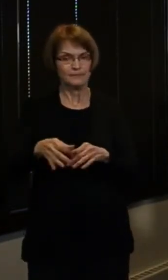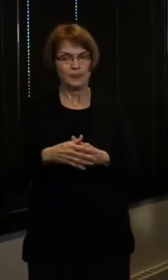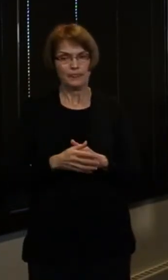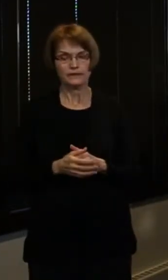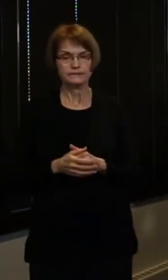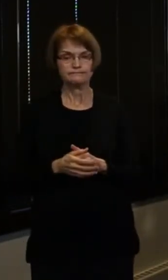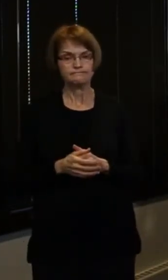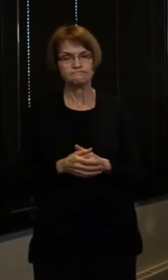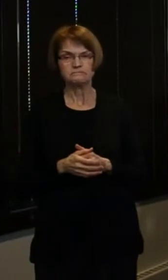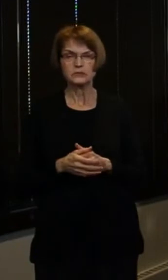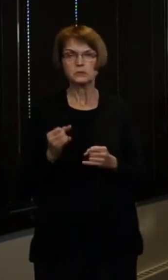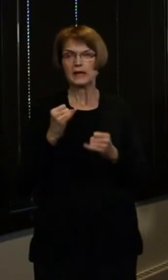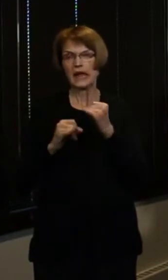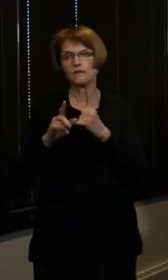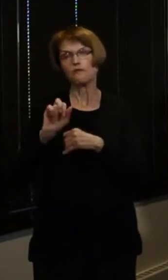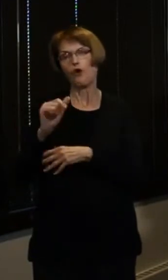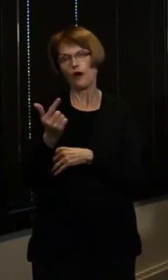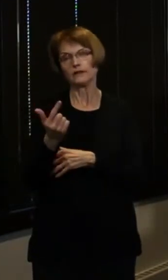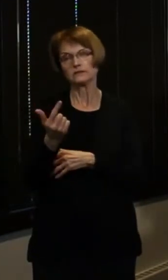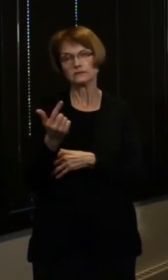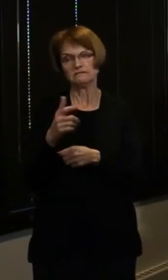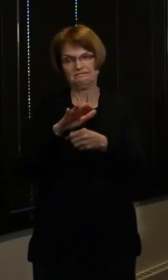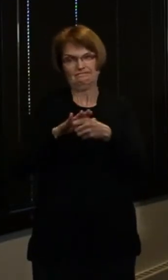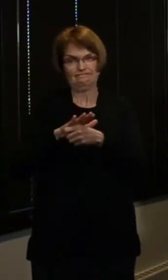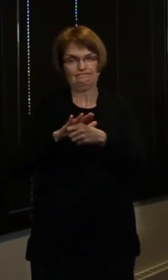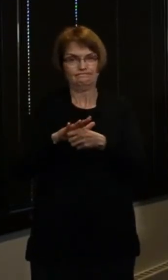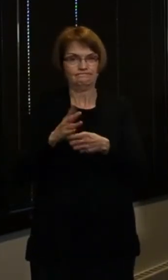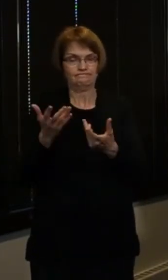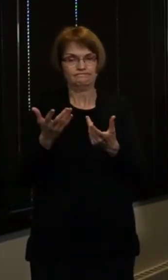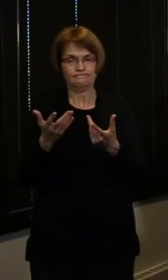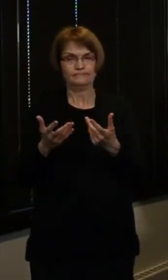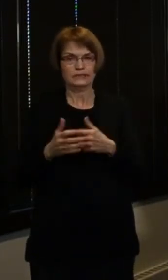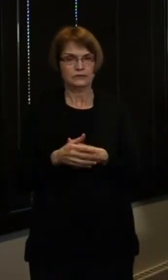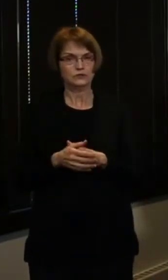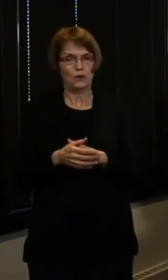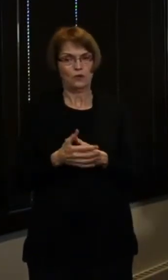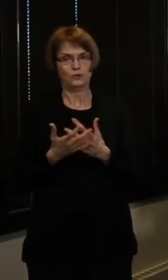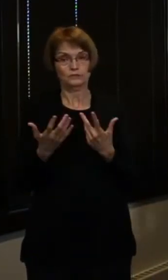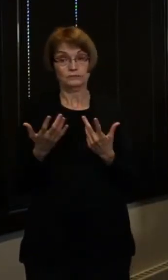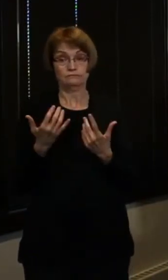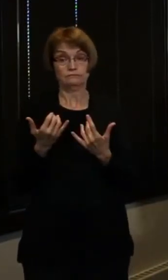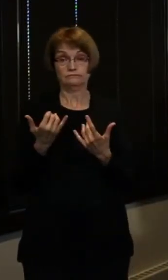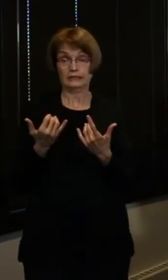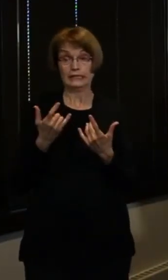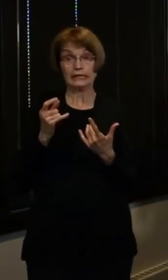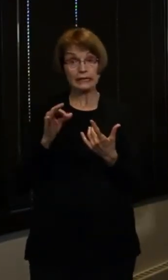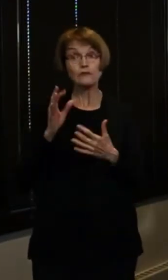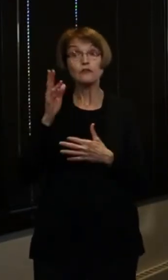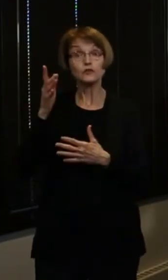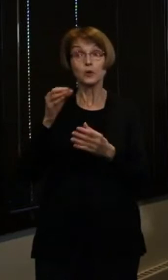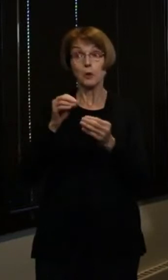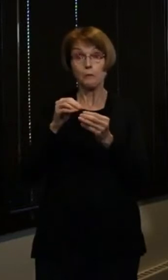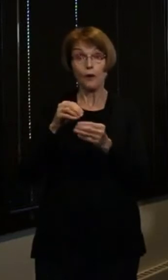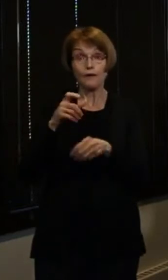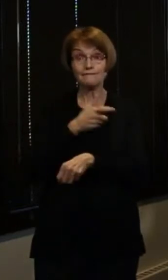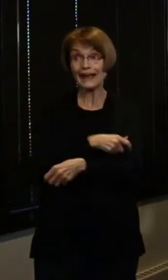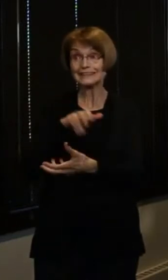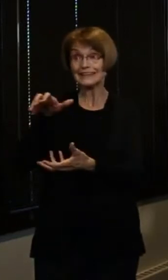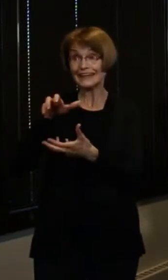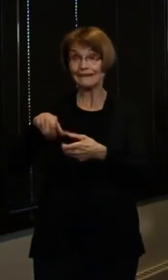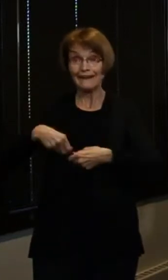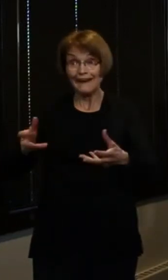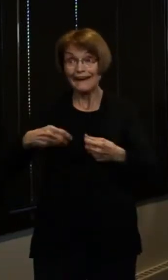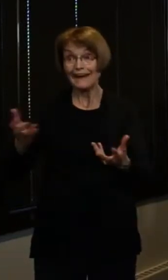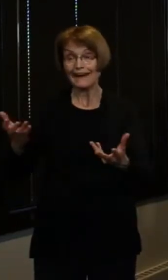out around to the end of August. And again, that's based on current rate of vaccinations. If we get more vaccine, the number or the